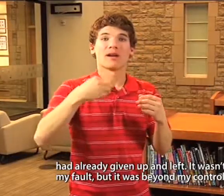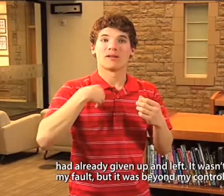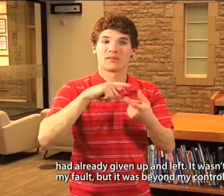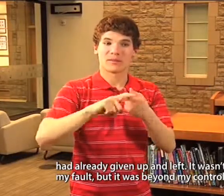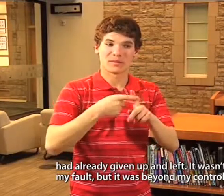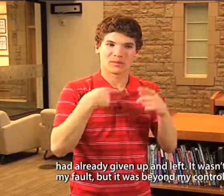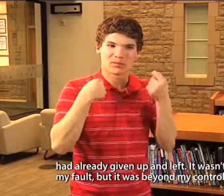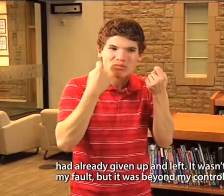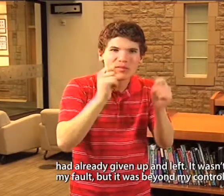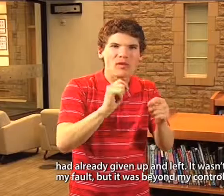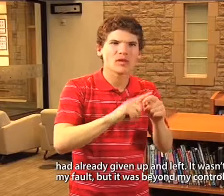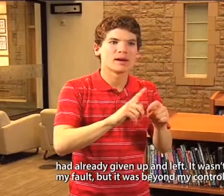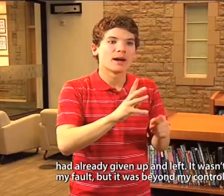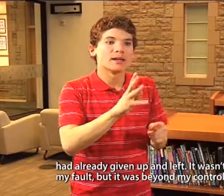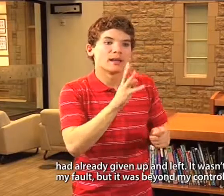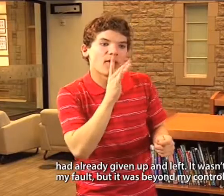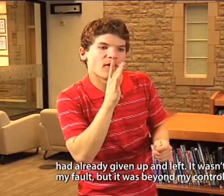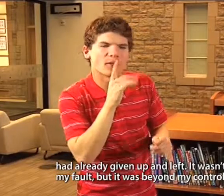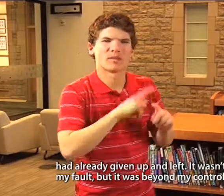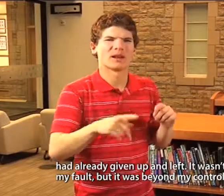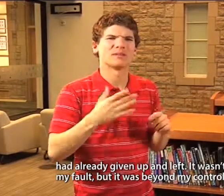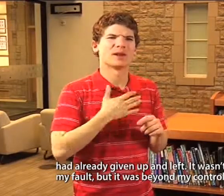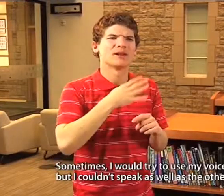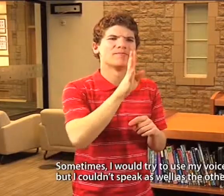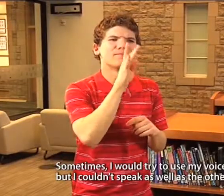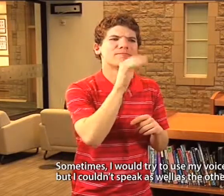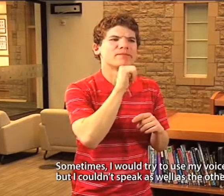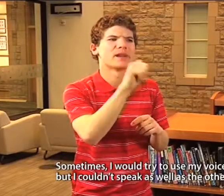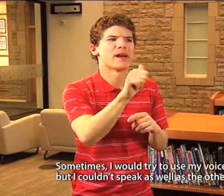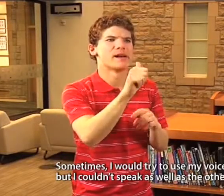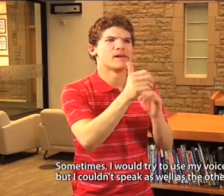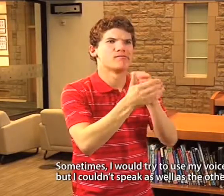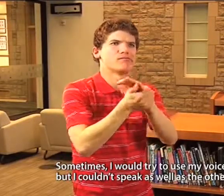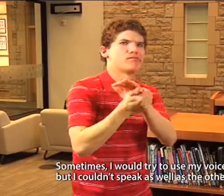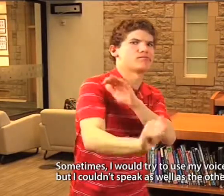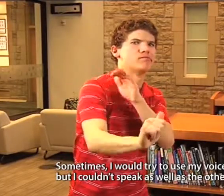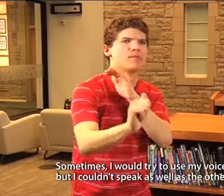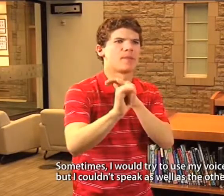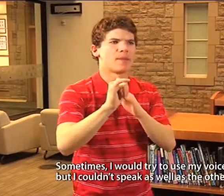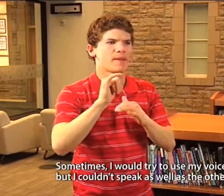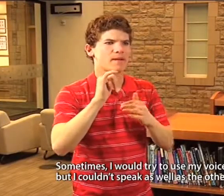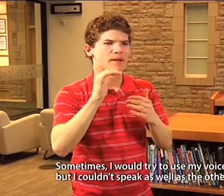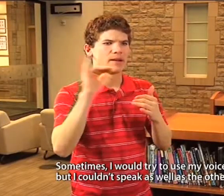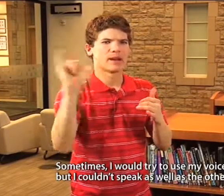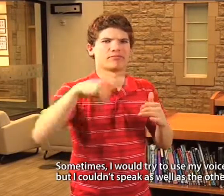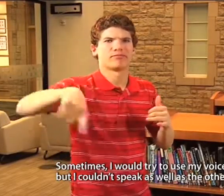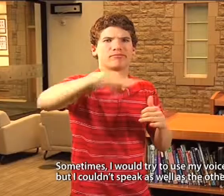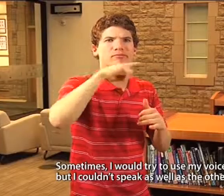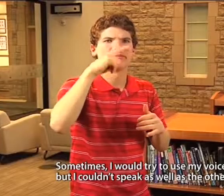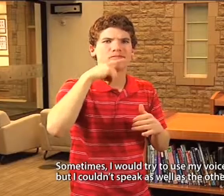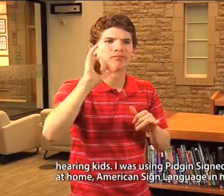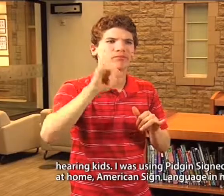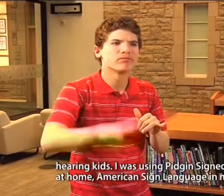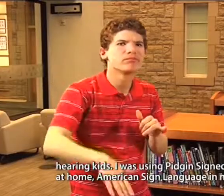It wasn't my fault, but it was beyond my control. Sometimes I would try to use my voice, but I couldn't speak as well as the other hearing